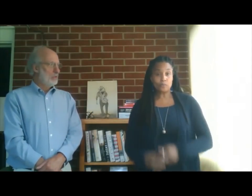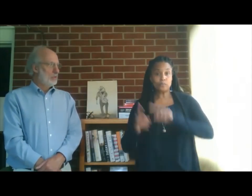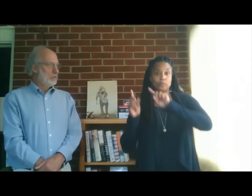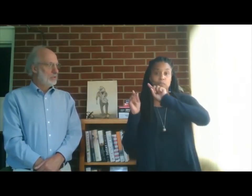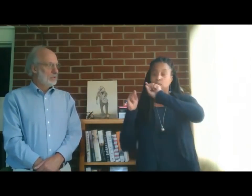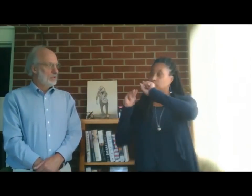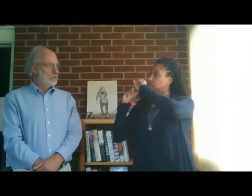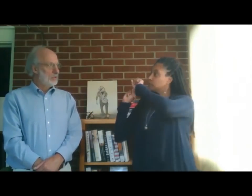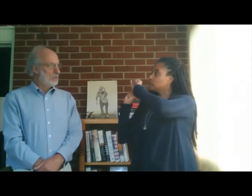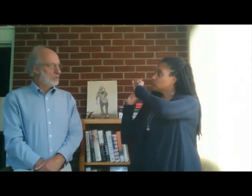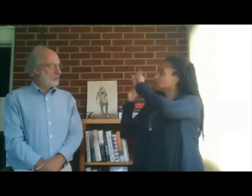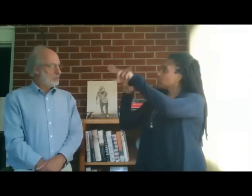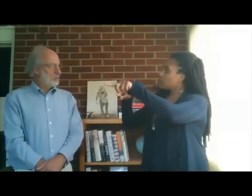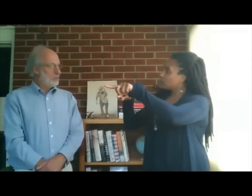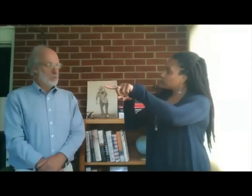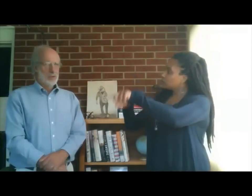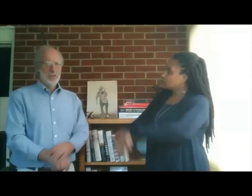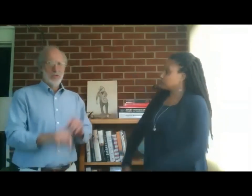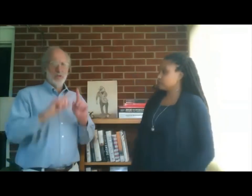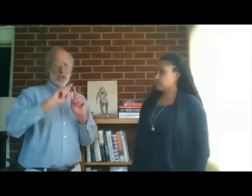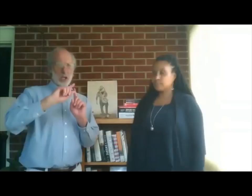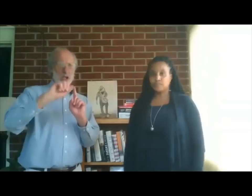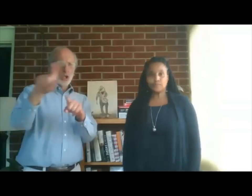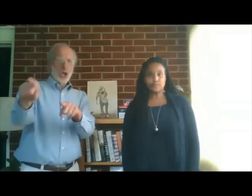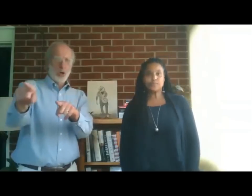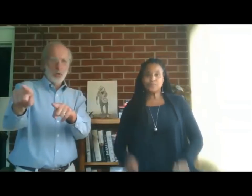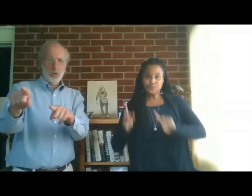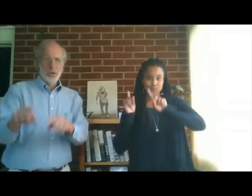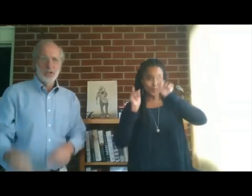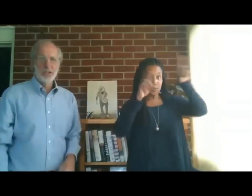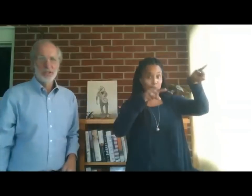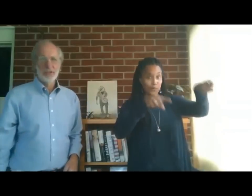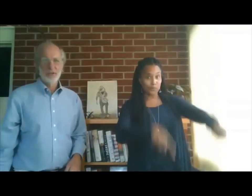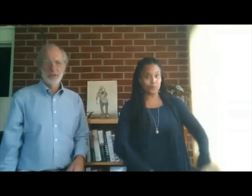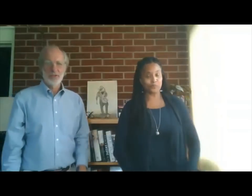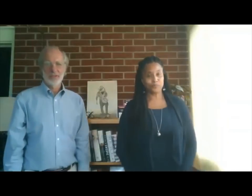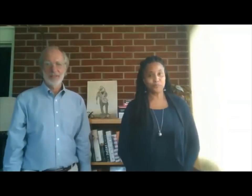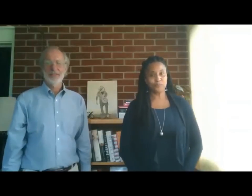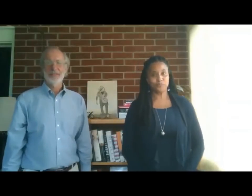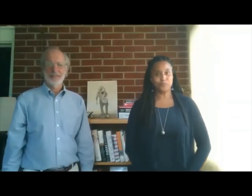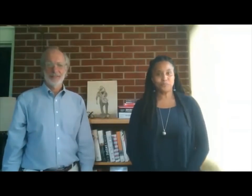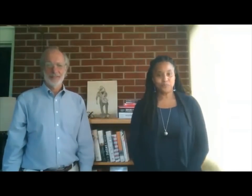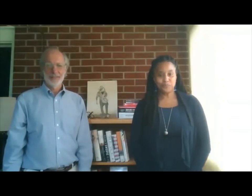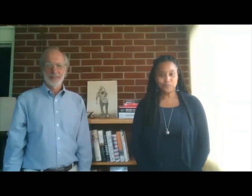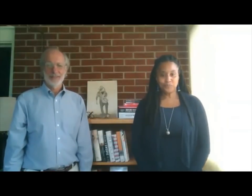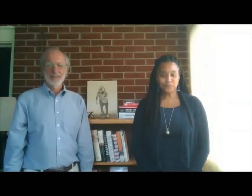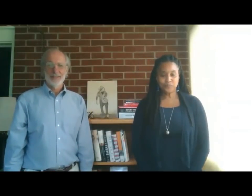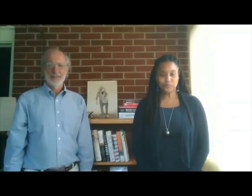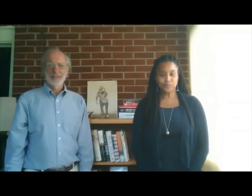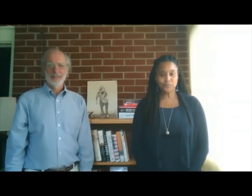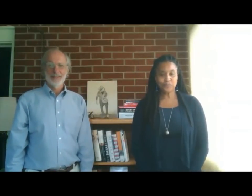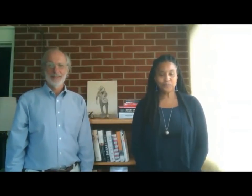go. Go. Go. Go.